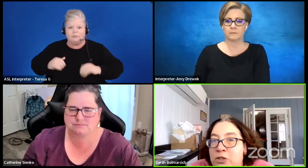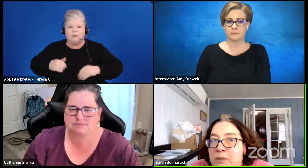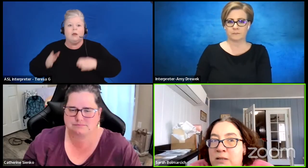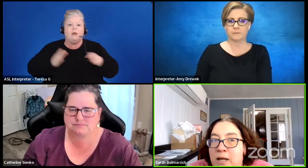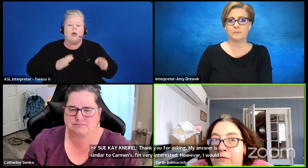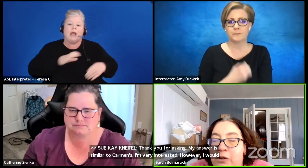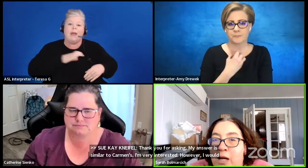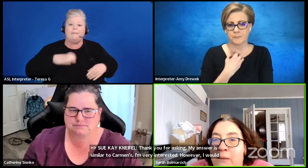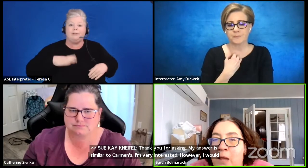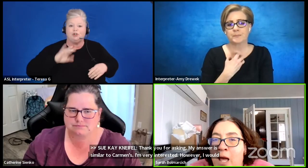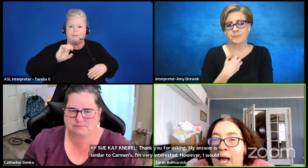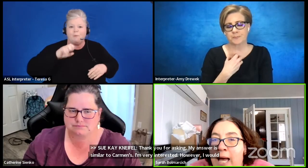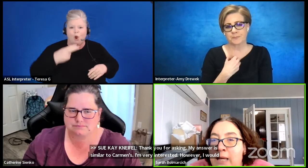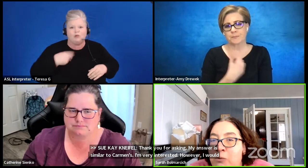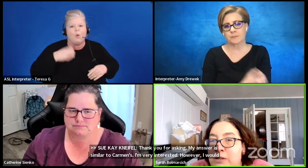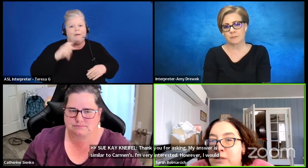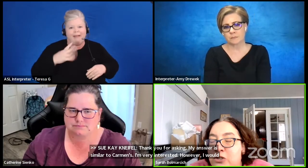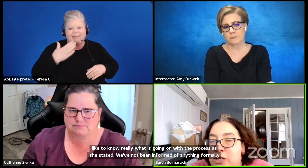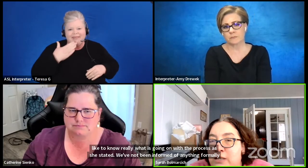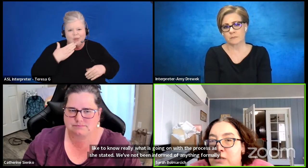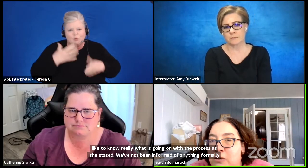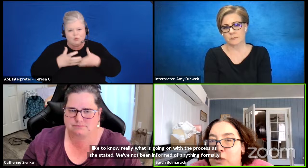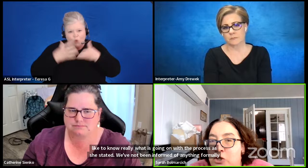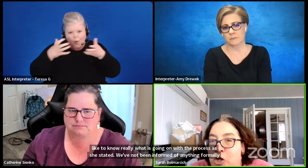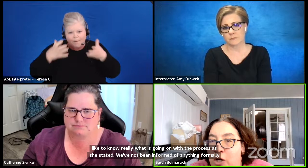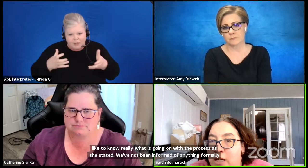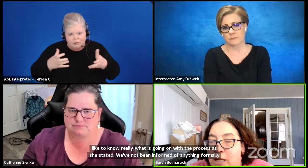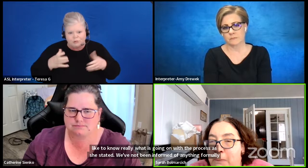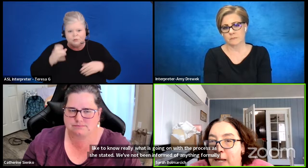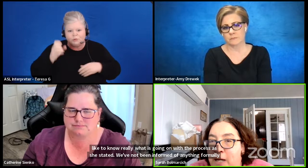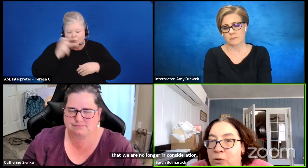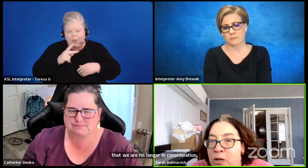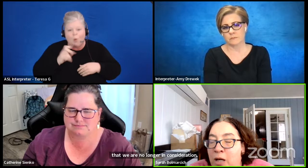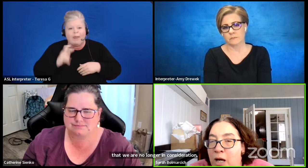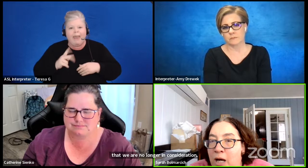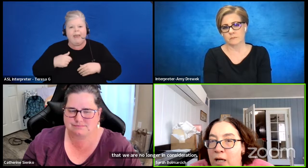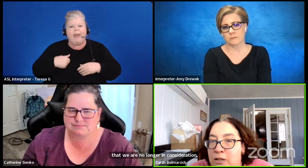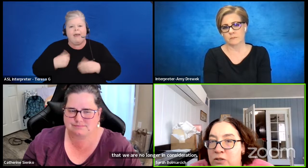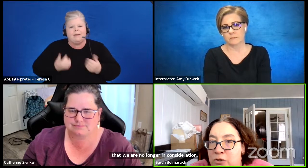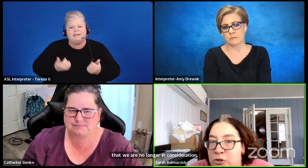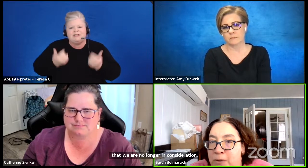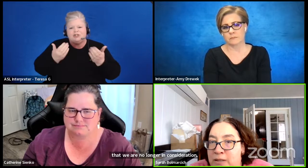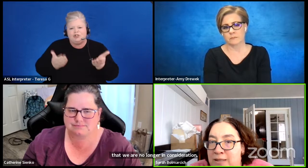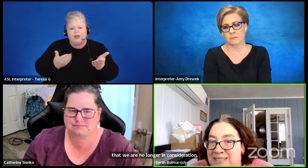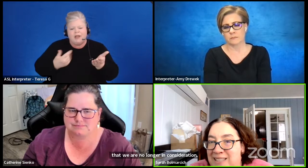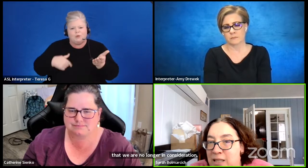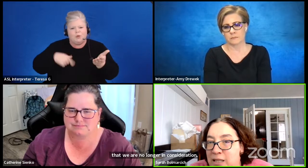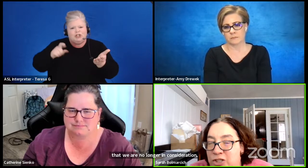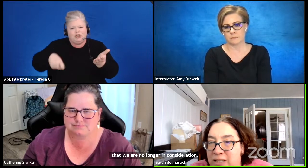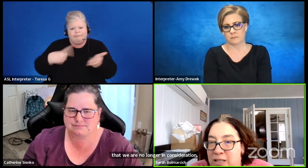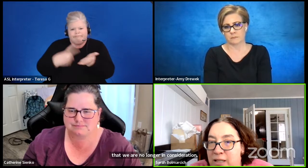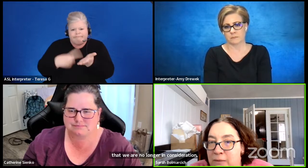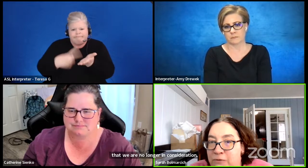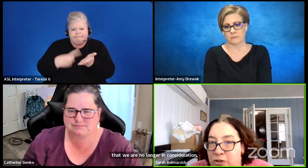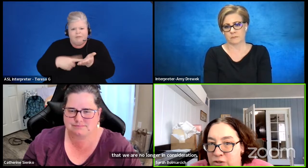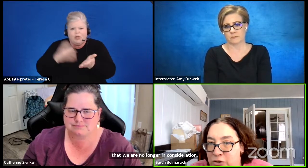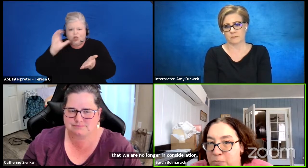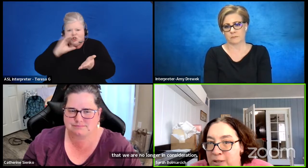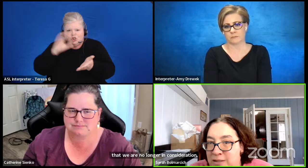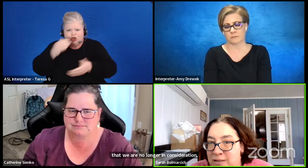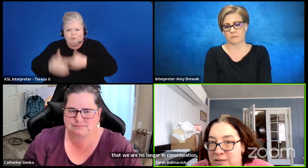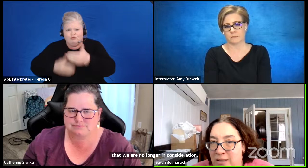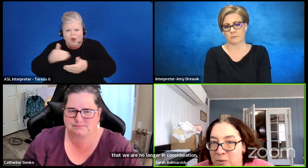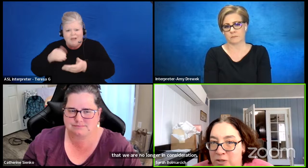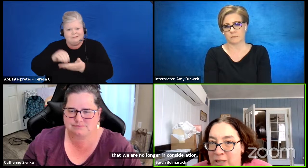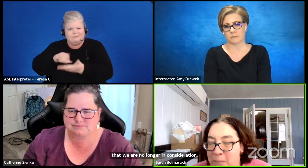Thank you very much, Ms. Neifel. I would suggest that we talk about the search process in the agenda item for the